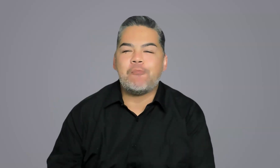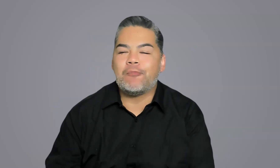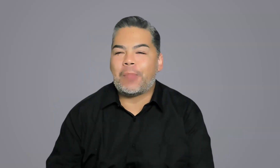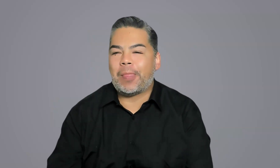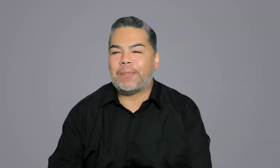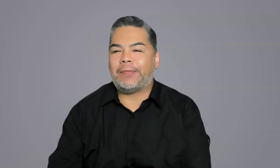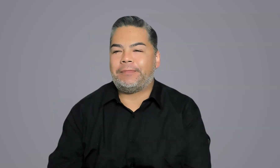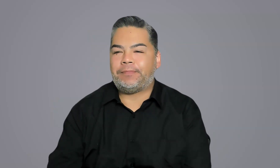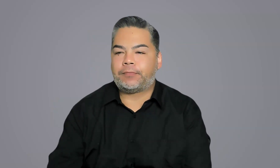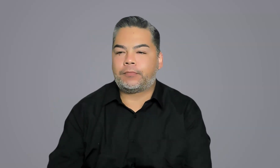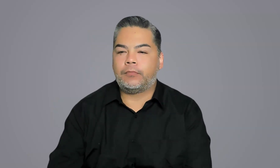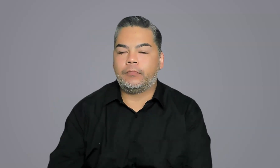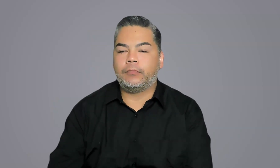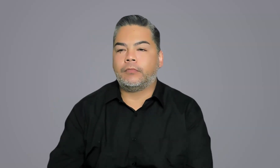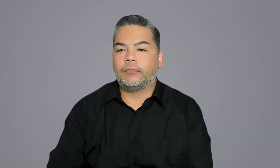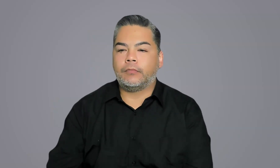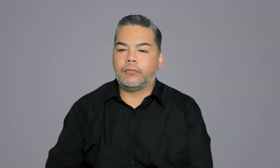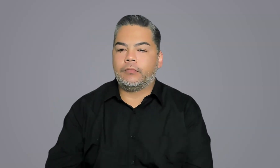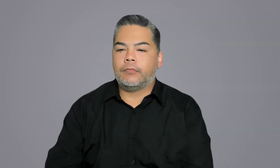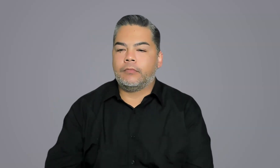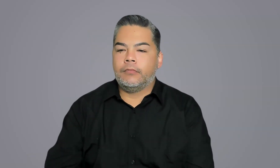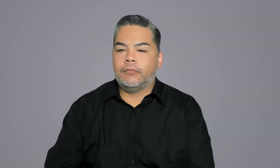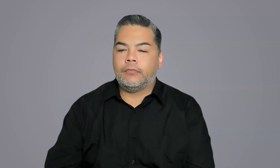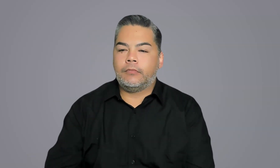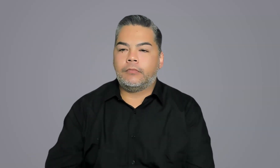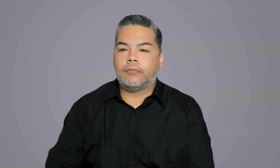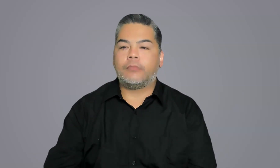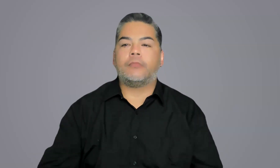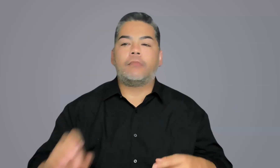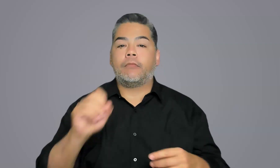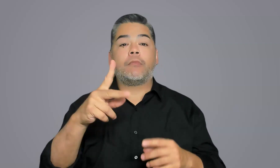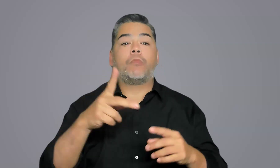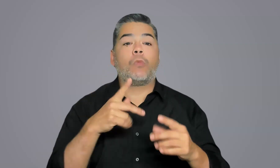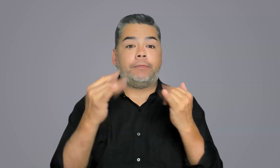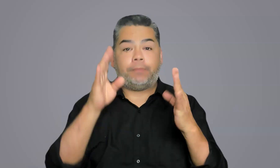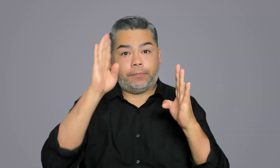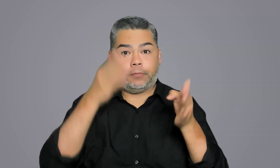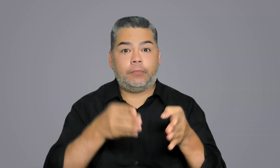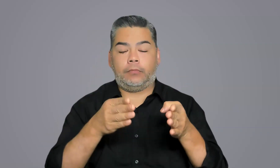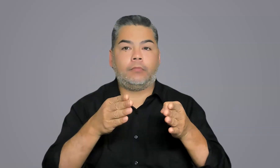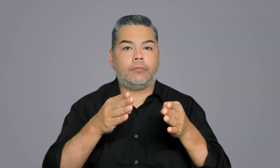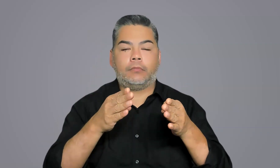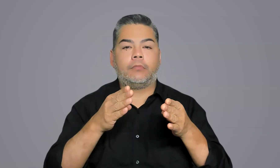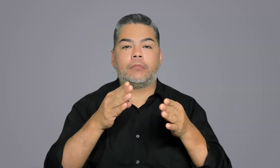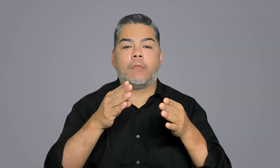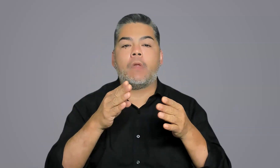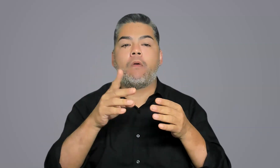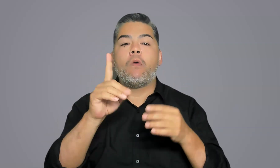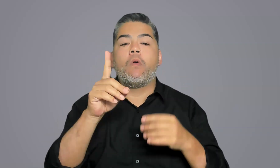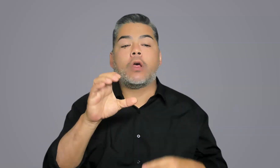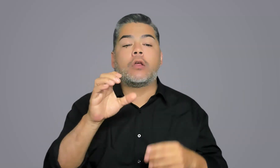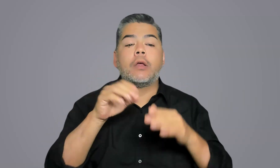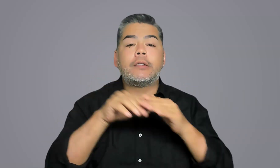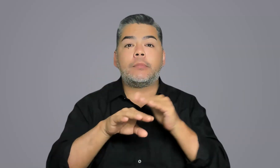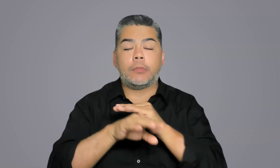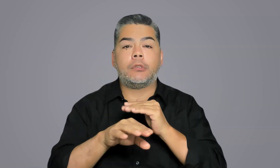But let's not waste any more time because we don't have much time together. So let's focus on document accessibility. And as I said in my